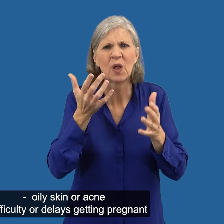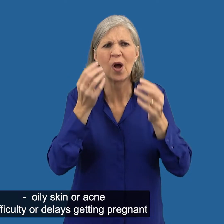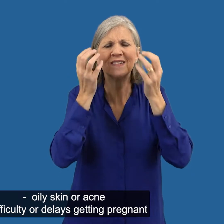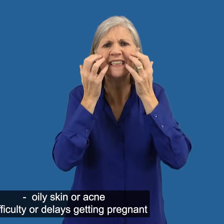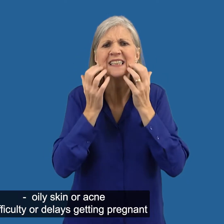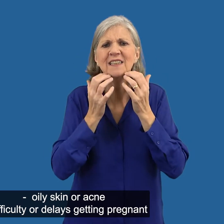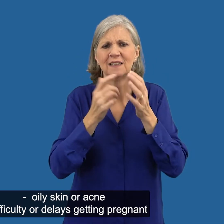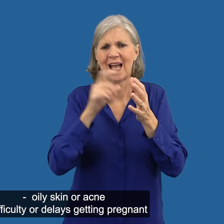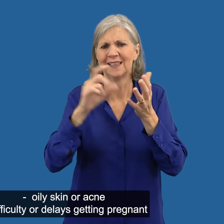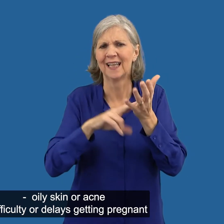oily skin or acne,